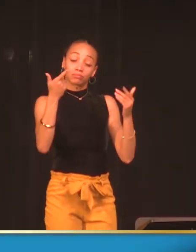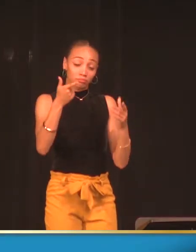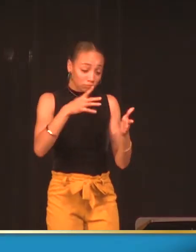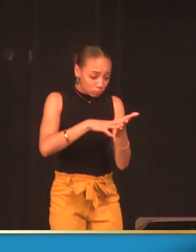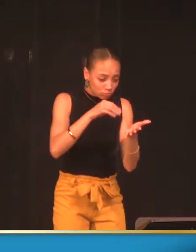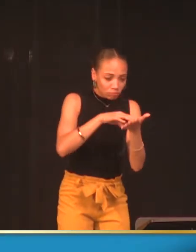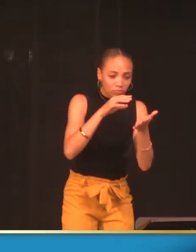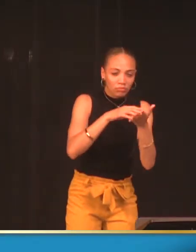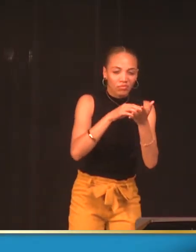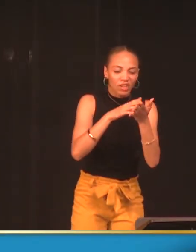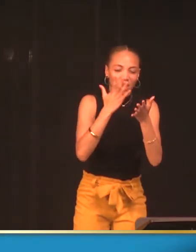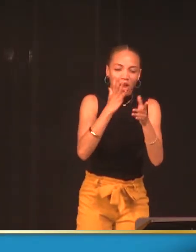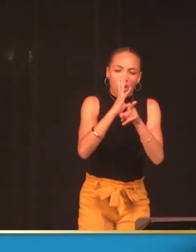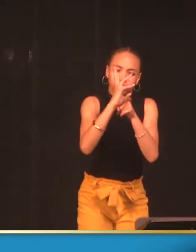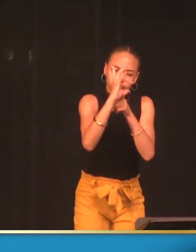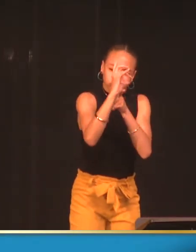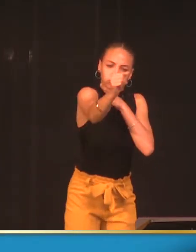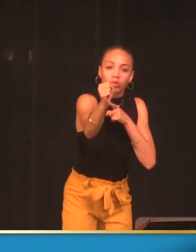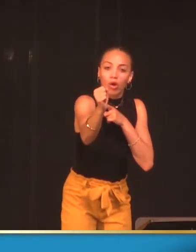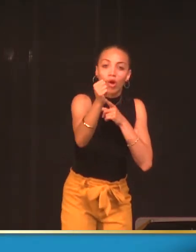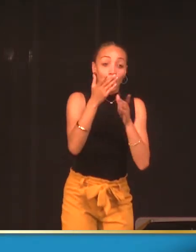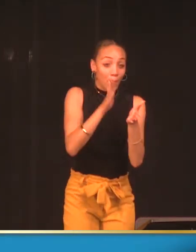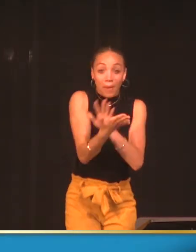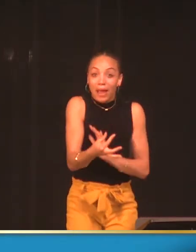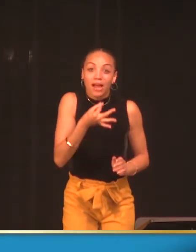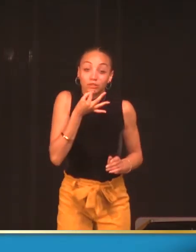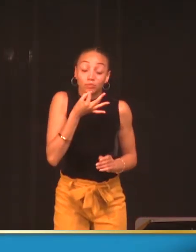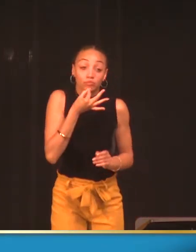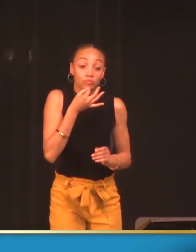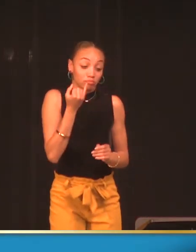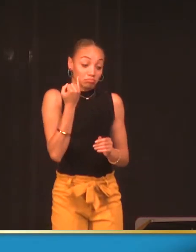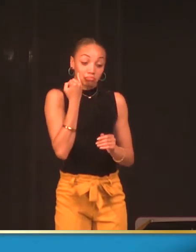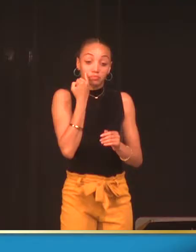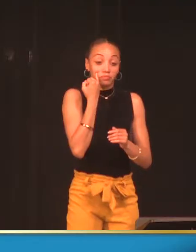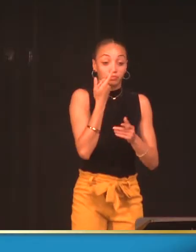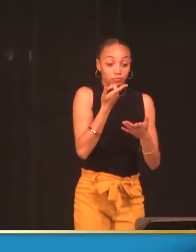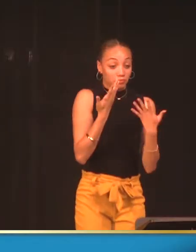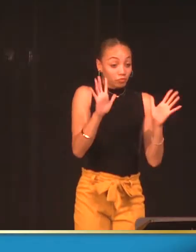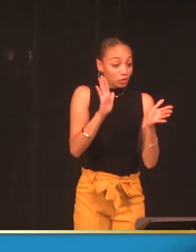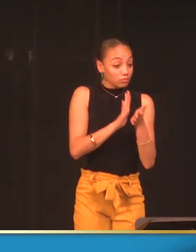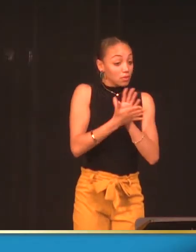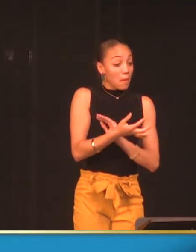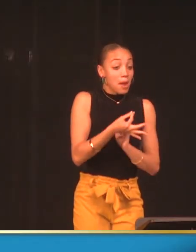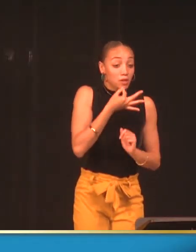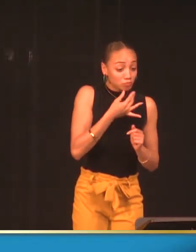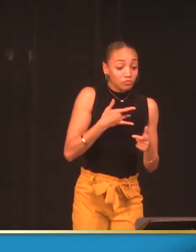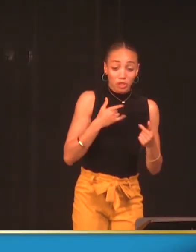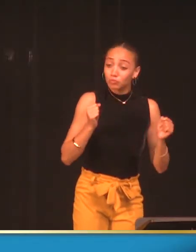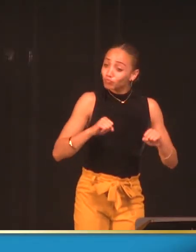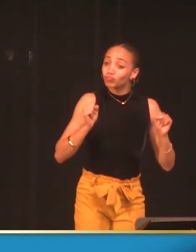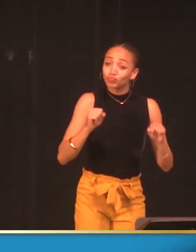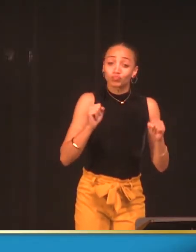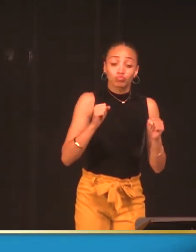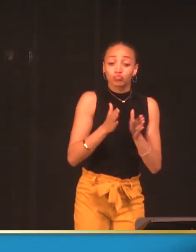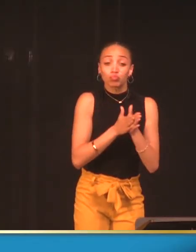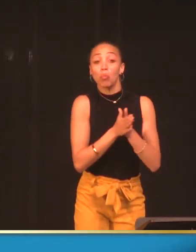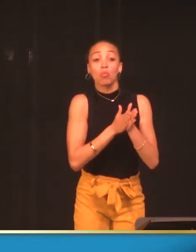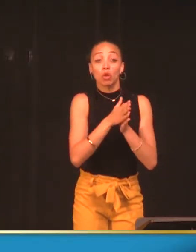highest education. There is no cap on learning. You can become an expert in one thing, and if you do